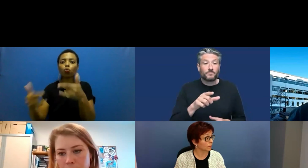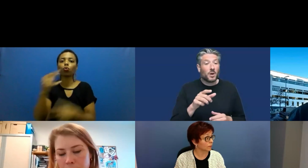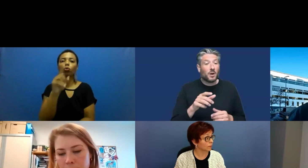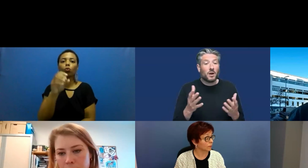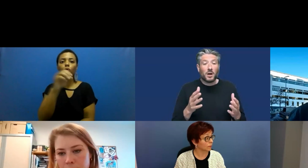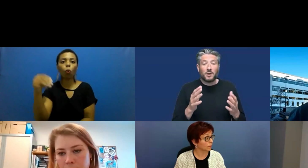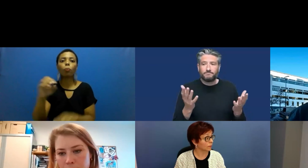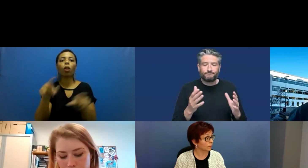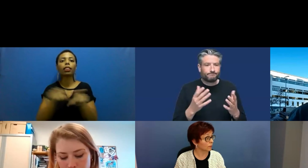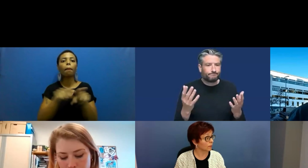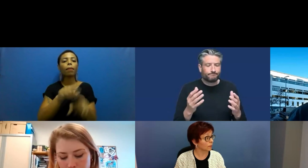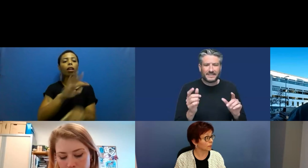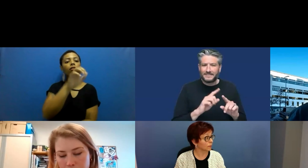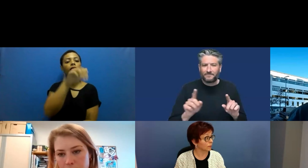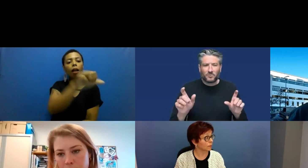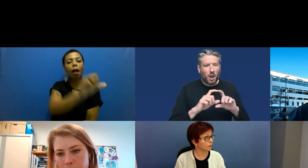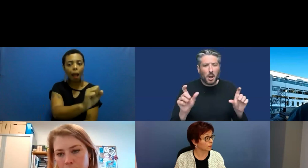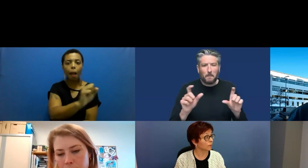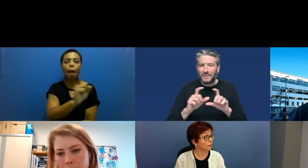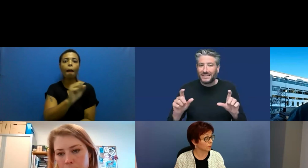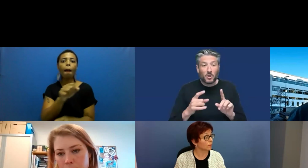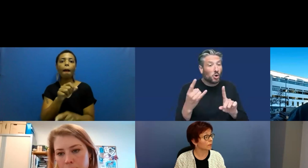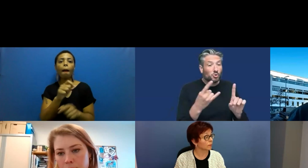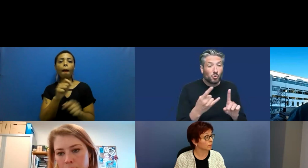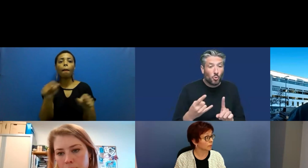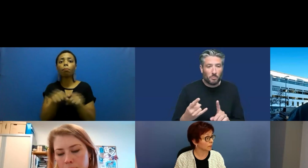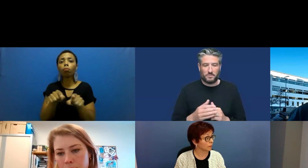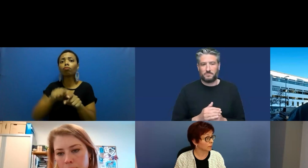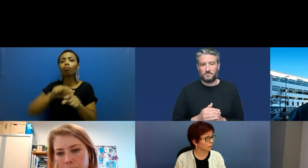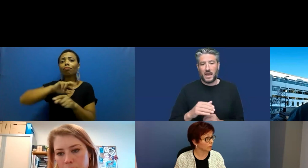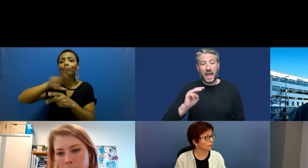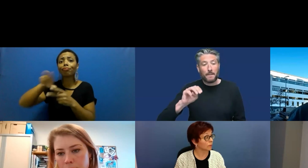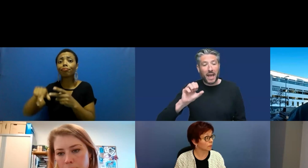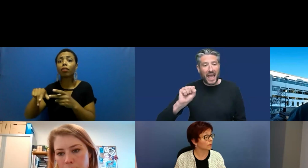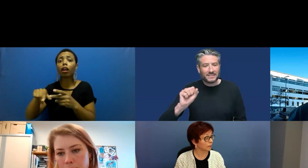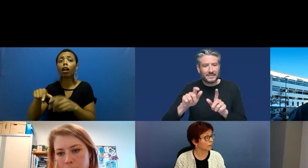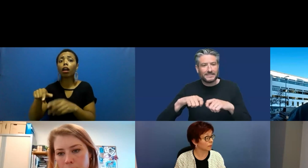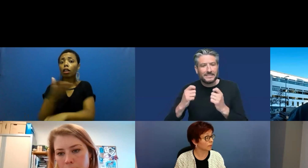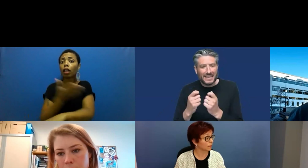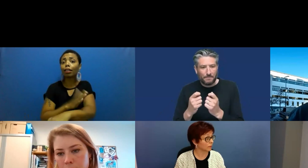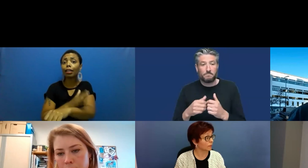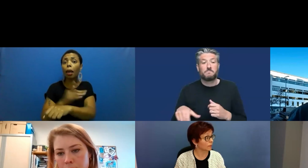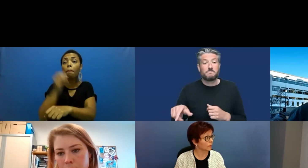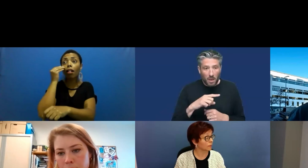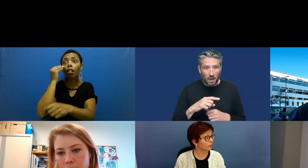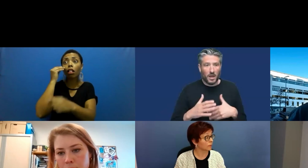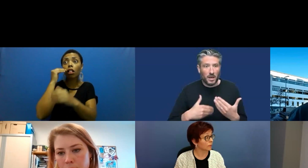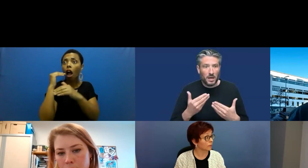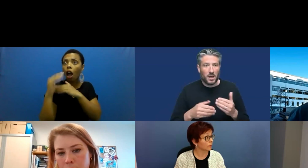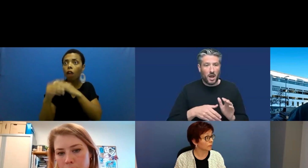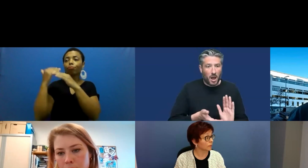Teams is in a high speed trying to update their systems and the support